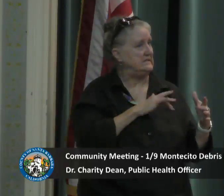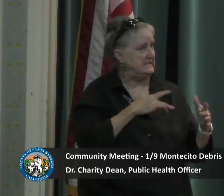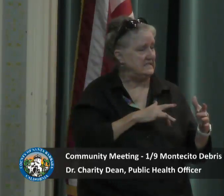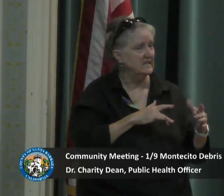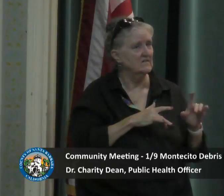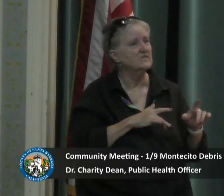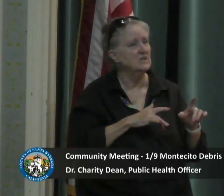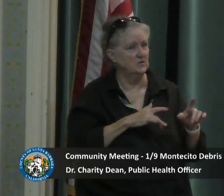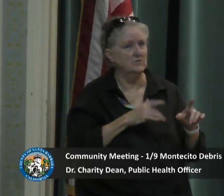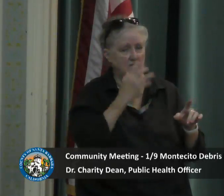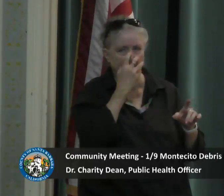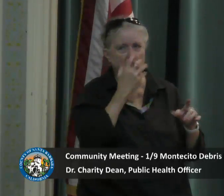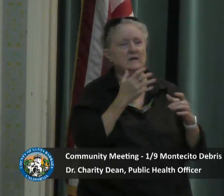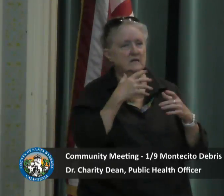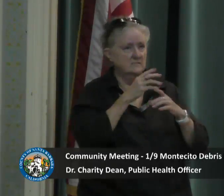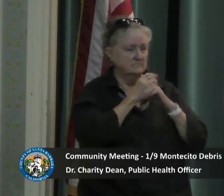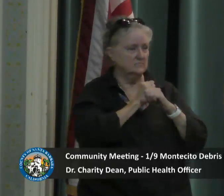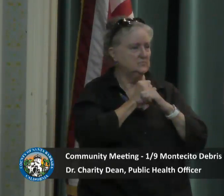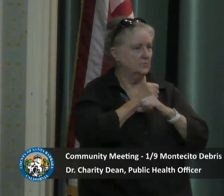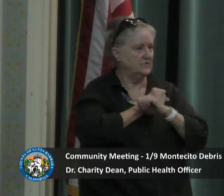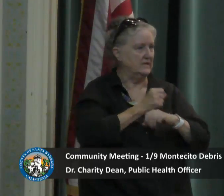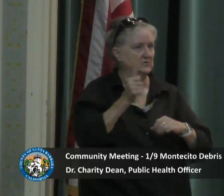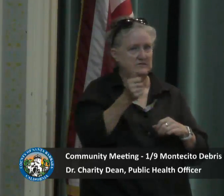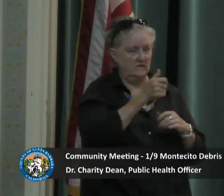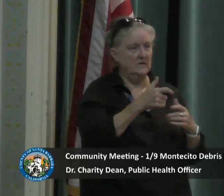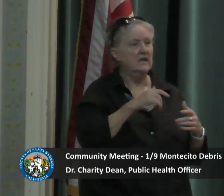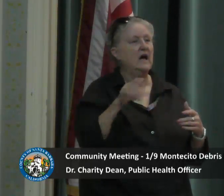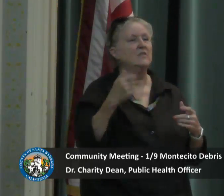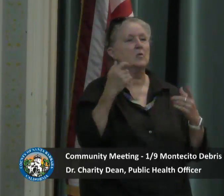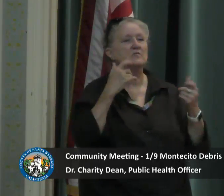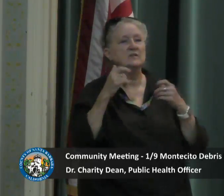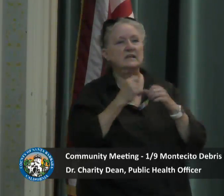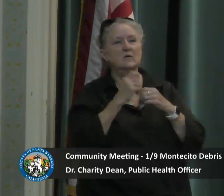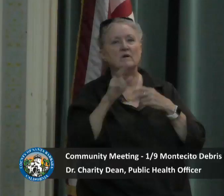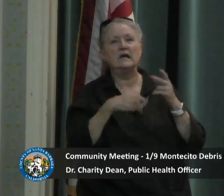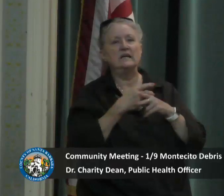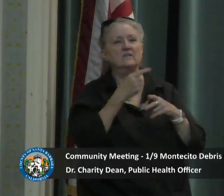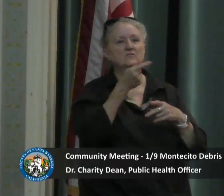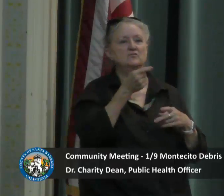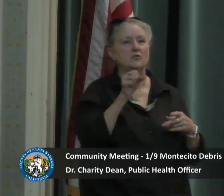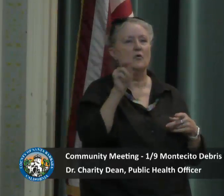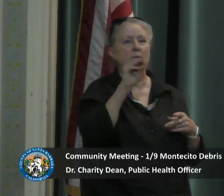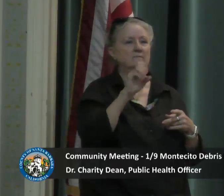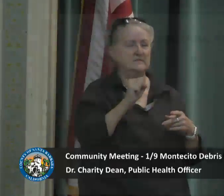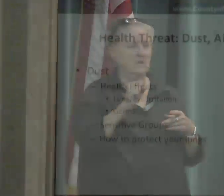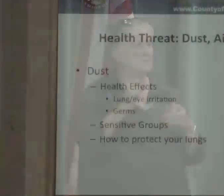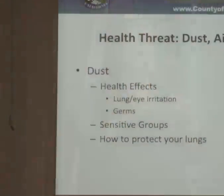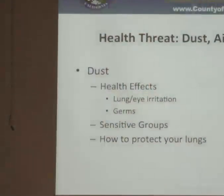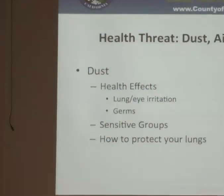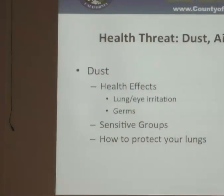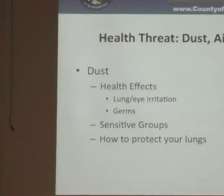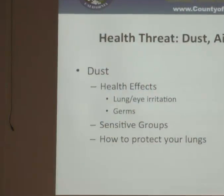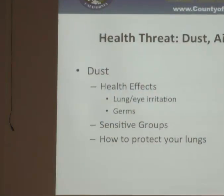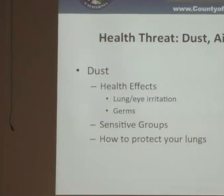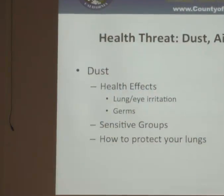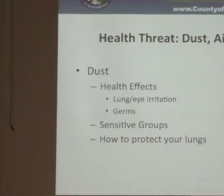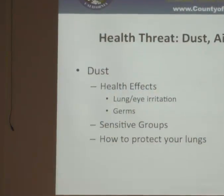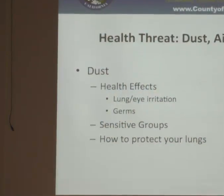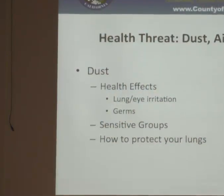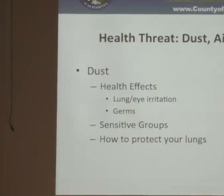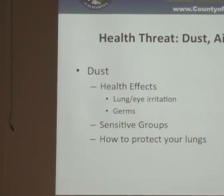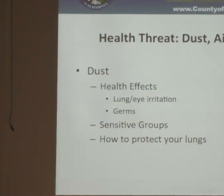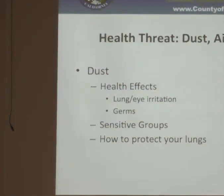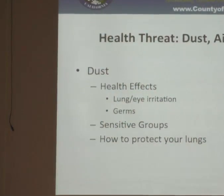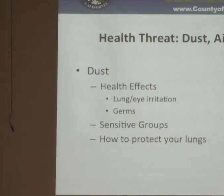then you need to take precaution. The other question that we're getting is what kind of germs are present in dust? People have been very in tune